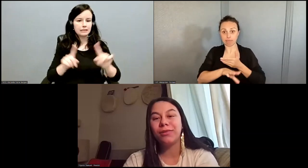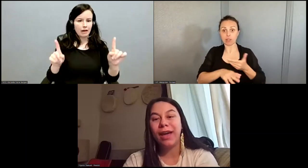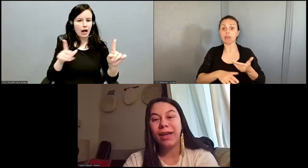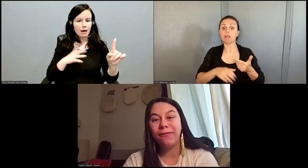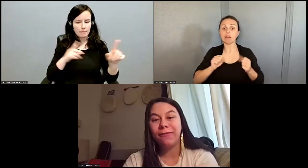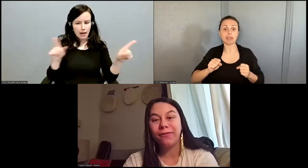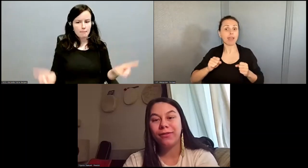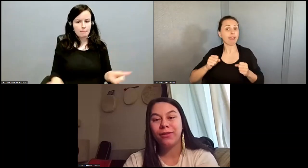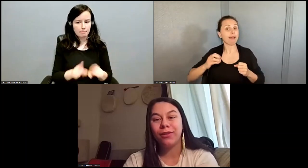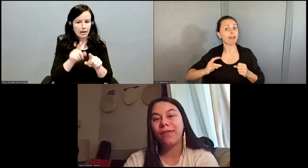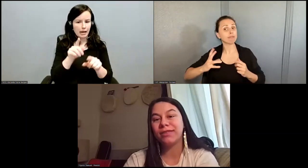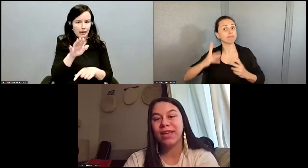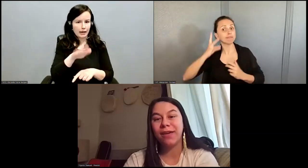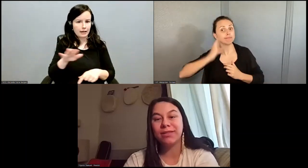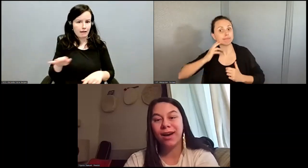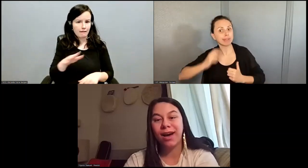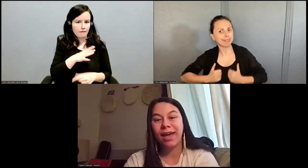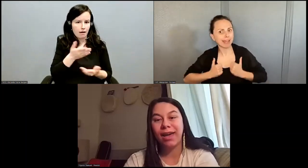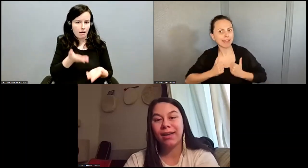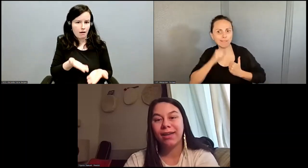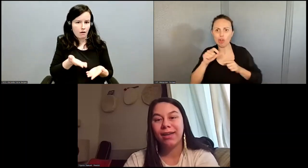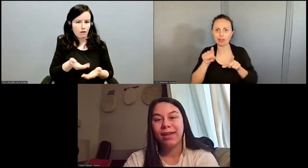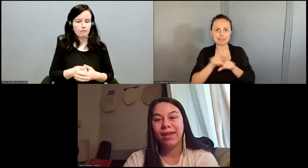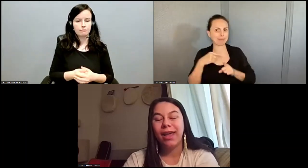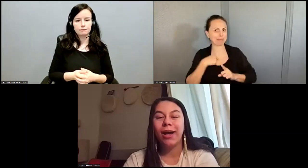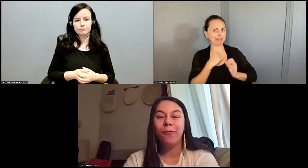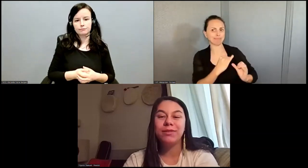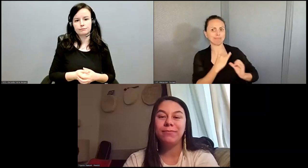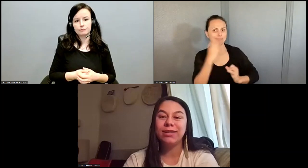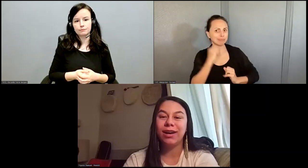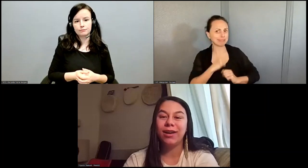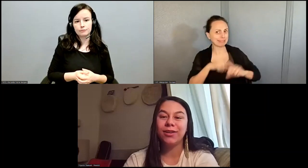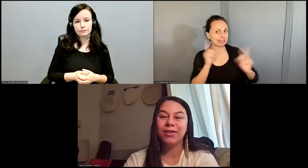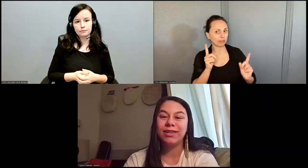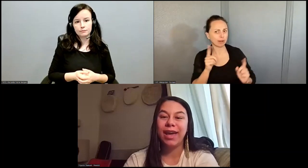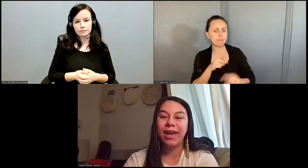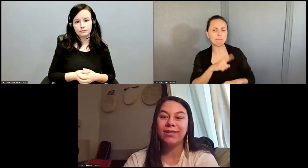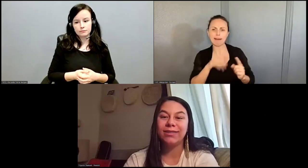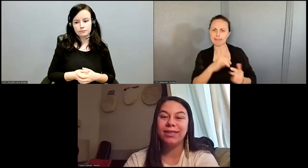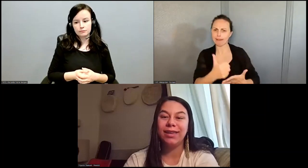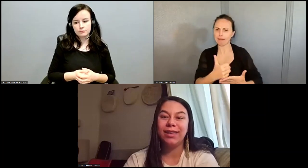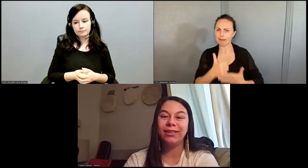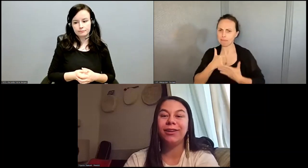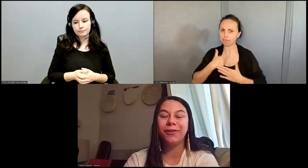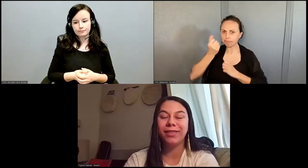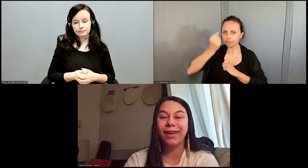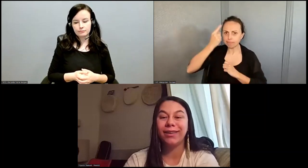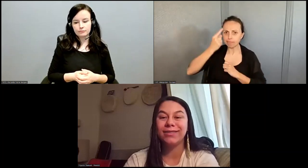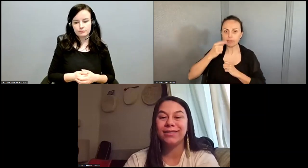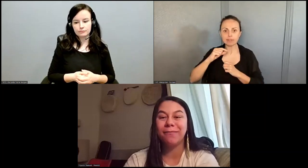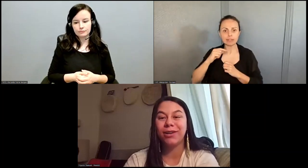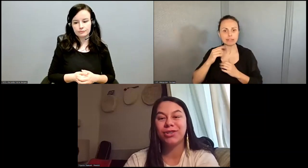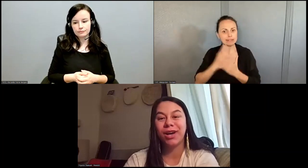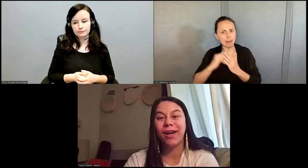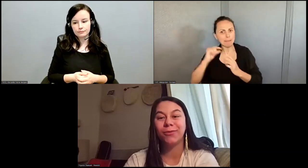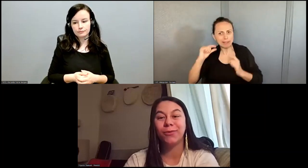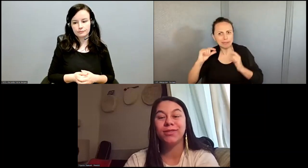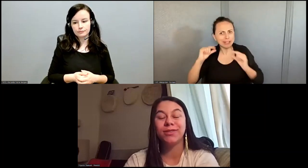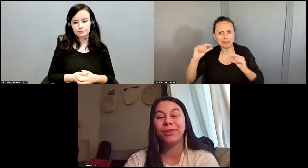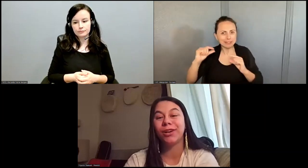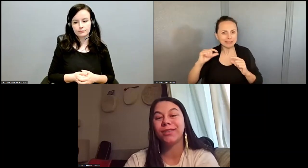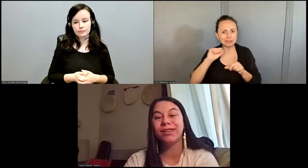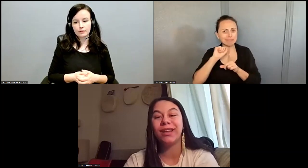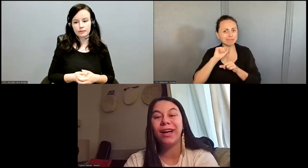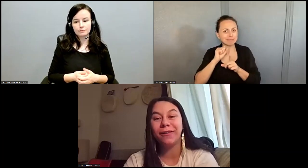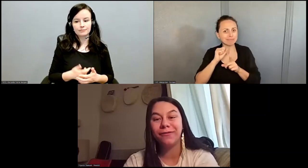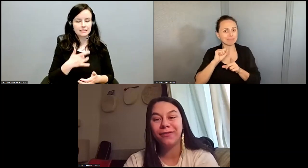walking through life not the same as it helps me to understand the little things that my child will